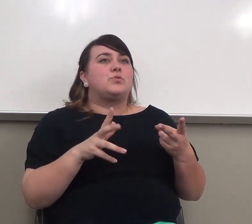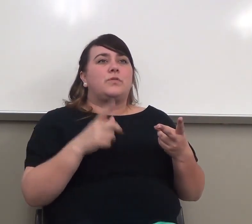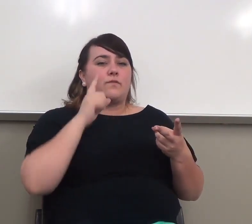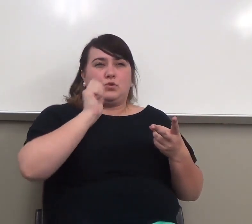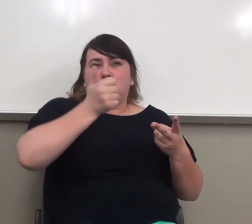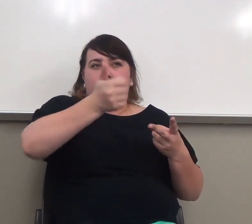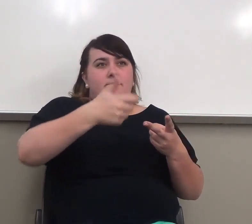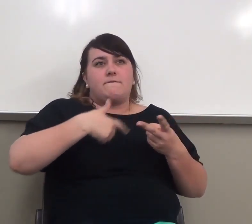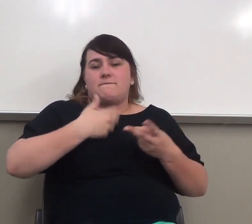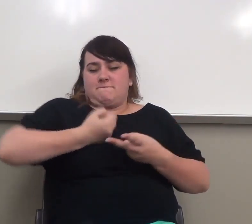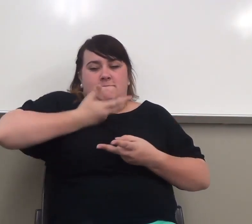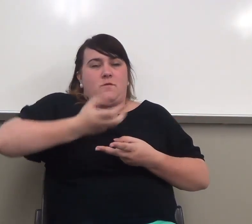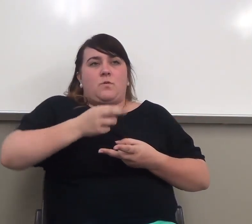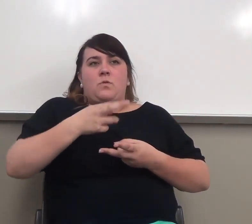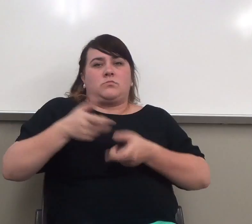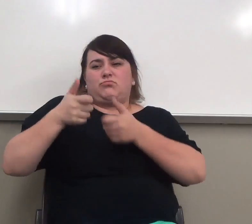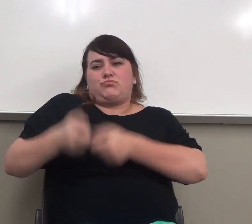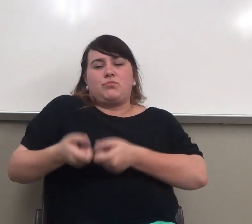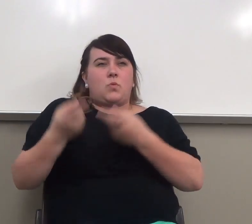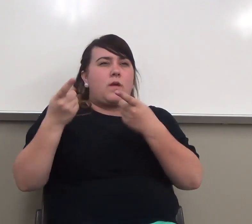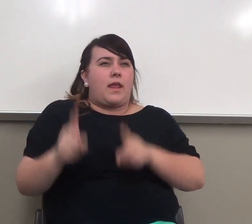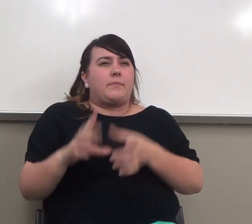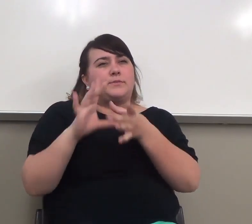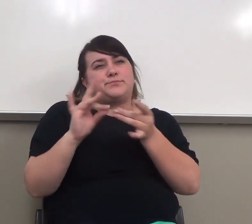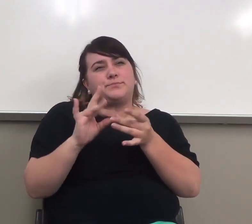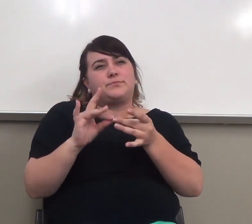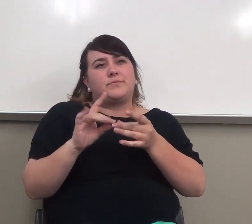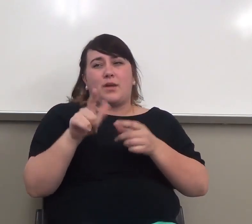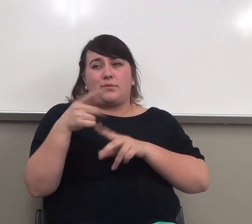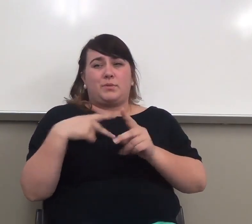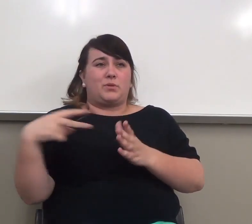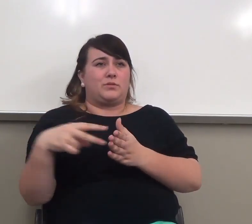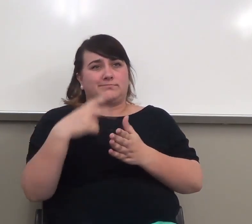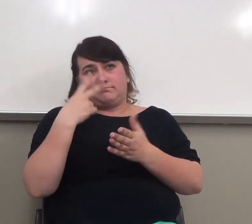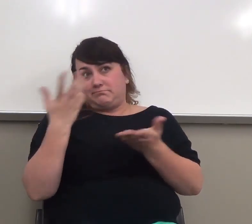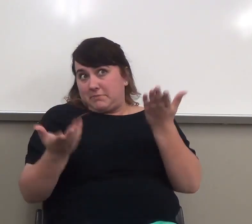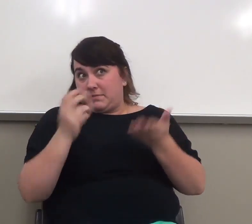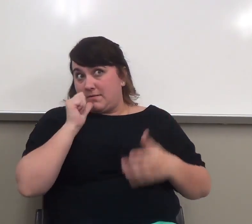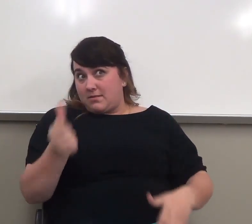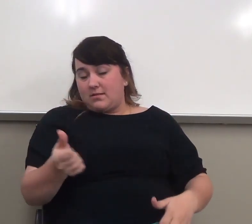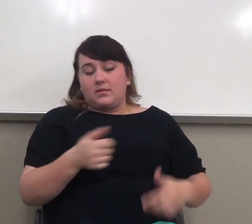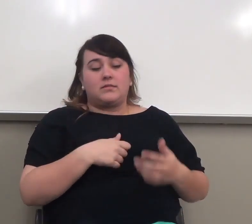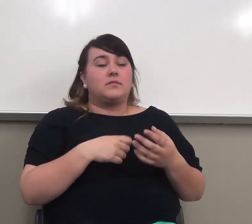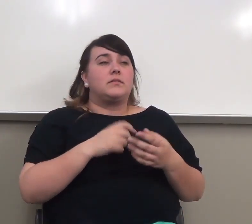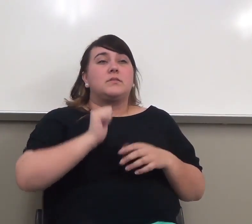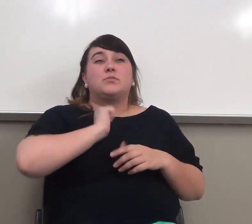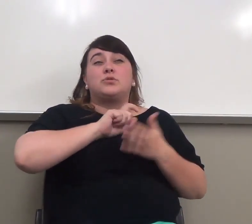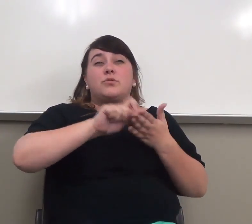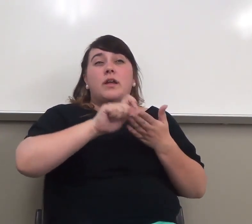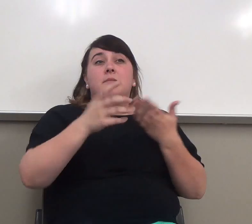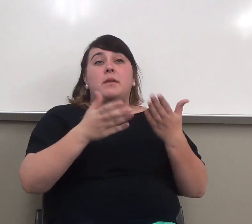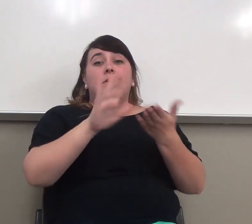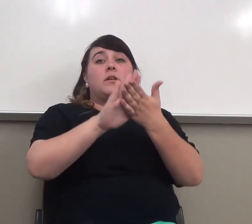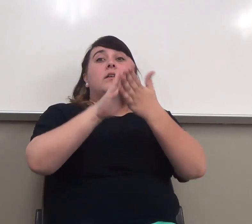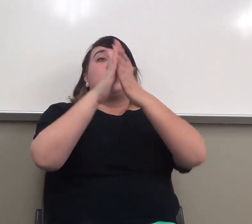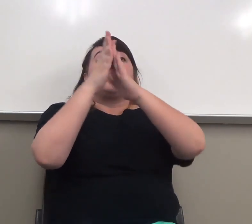So you know what creative writing is. Stories, movies. You know what personal writing